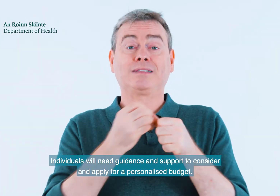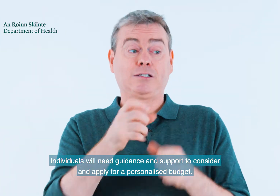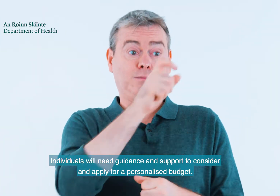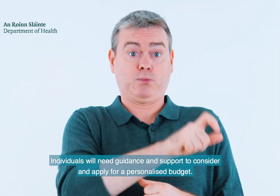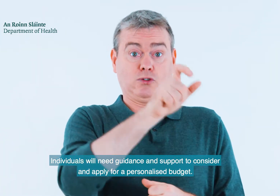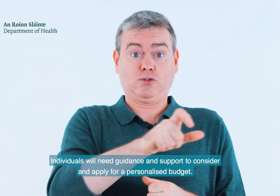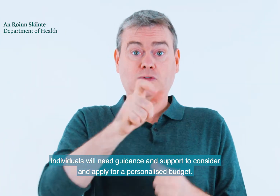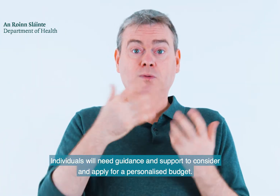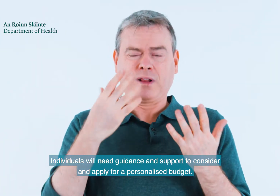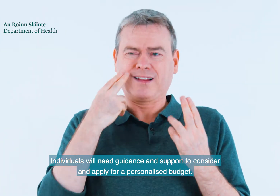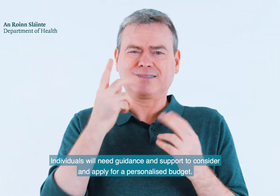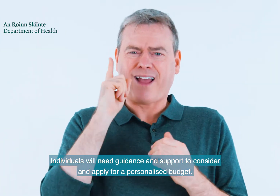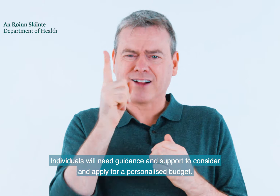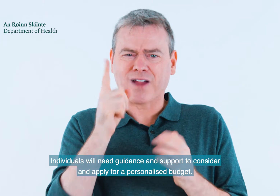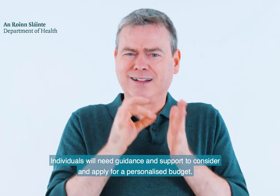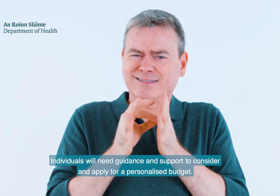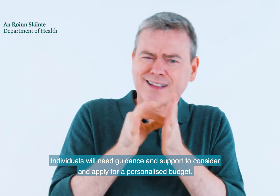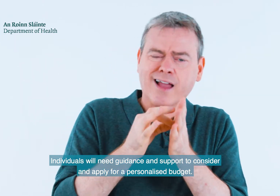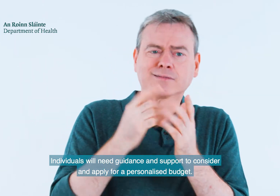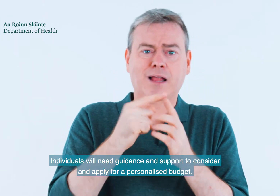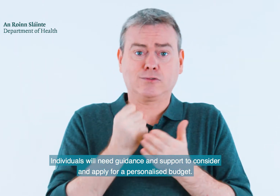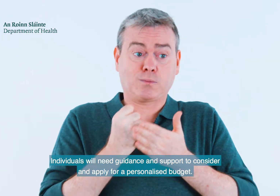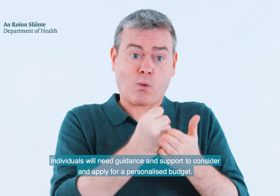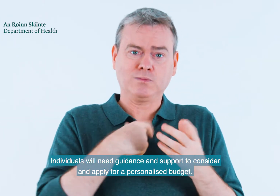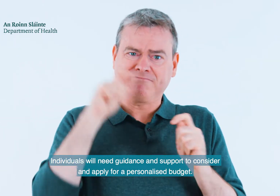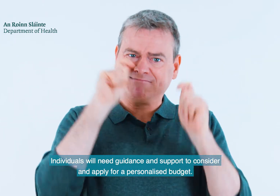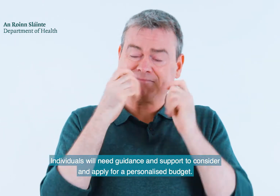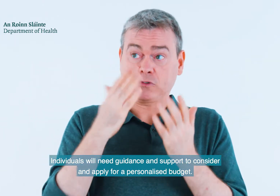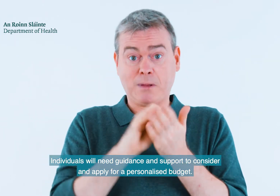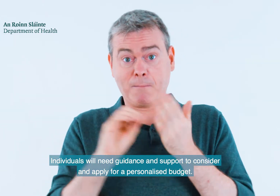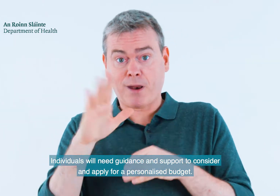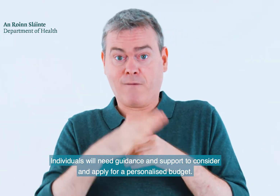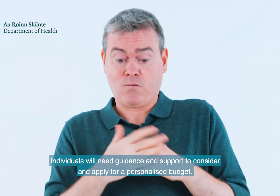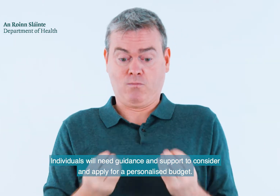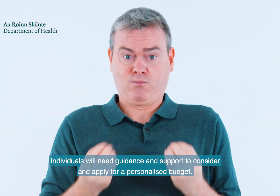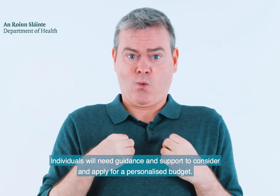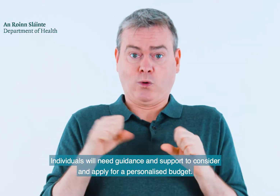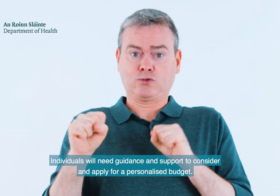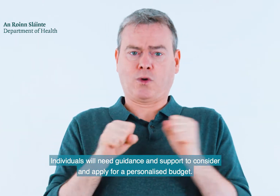Individuals will need guidance and support to consider and apply for a personalised budget.